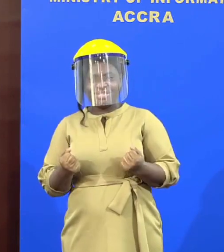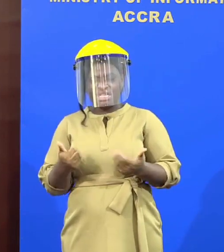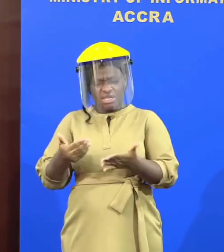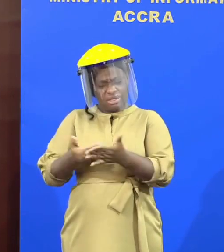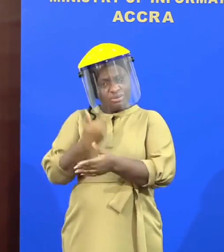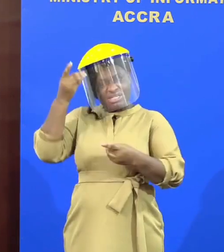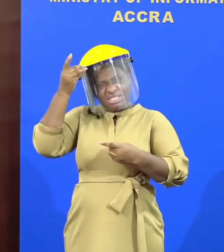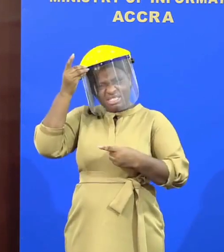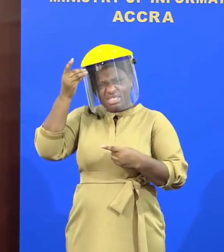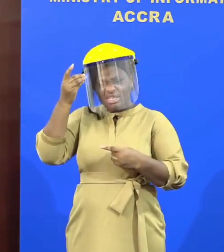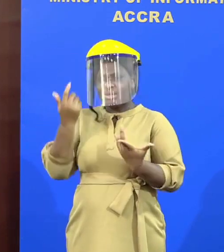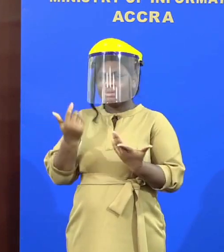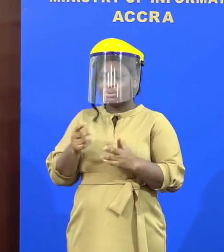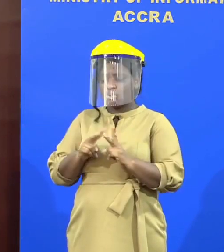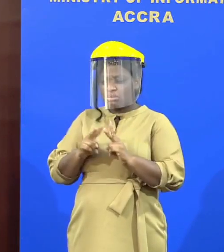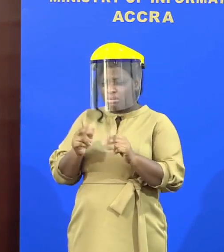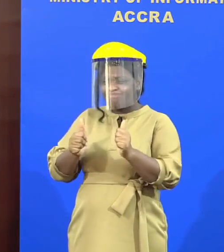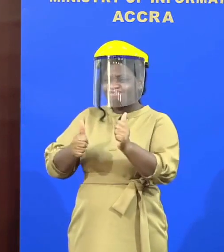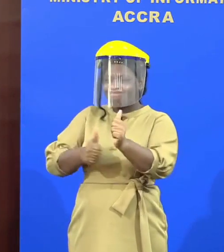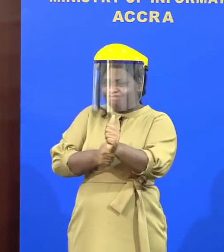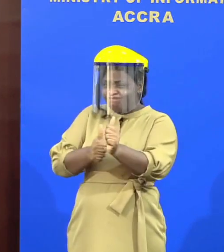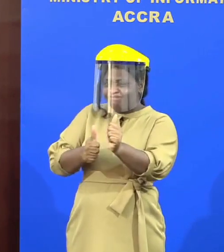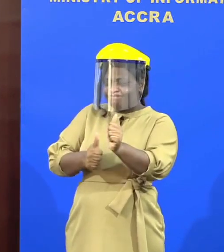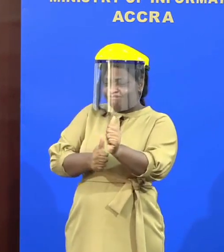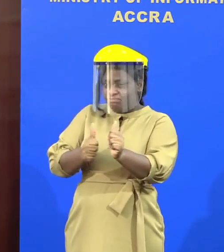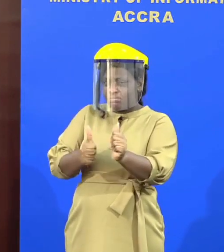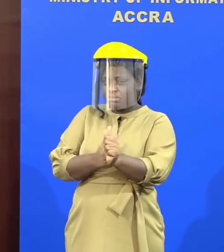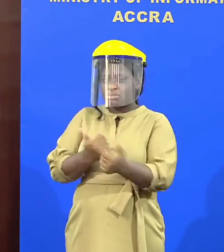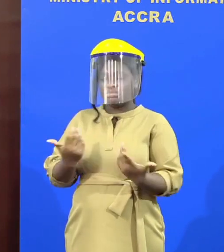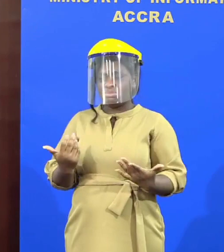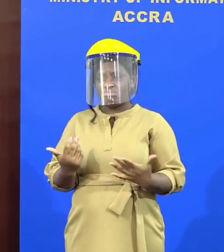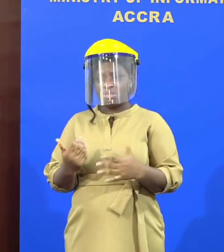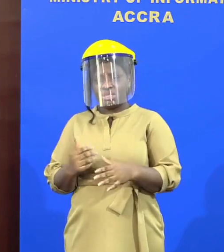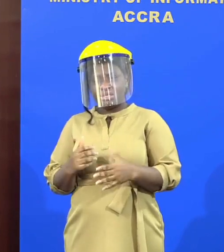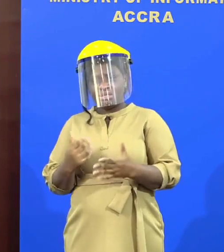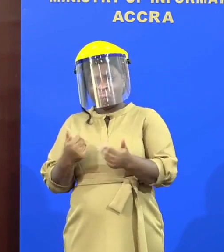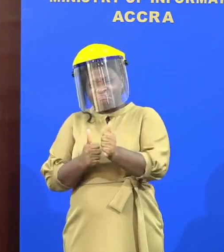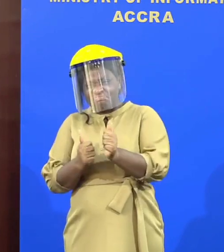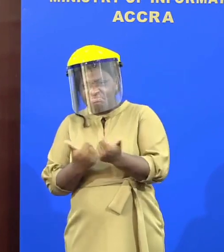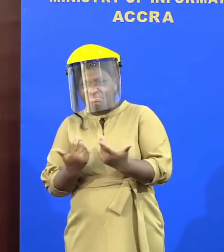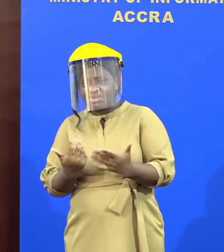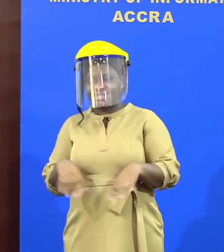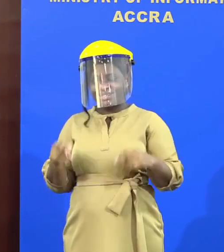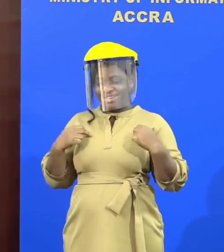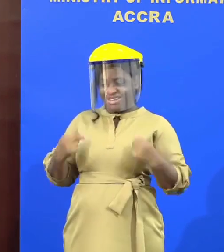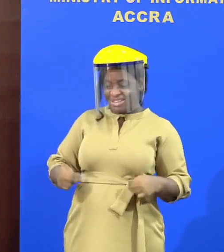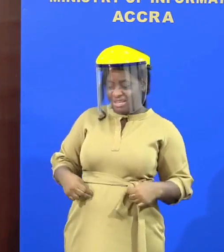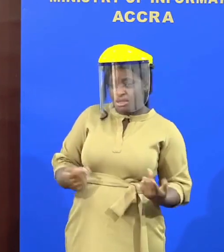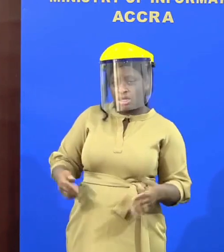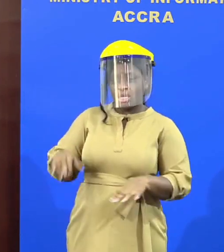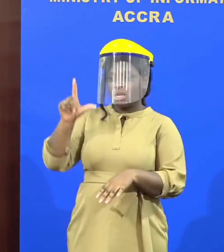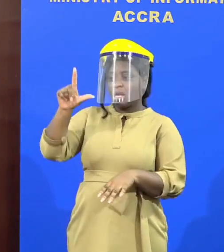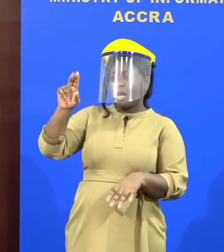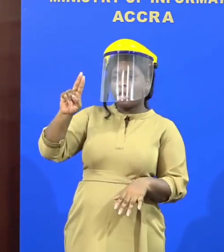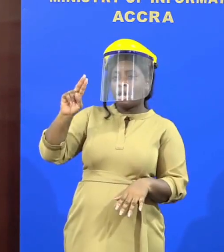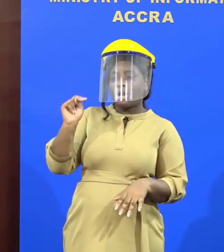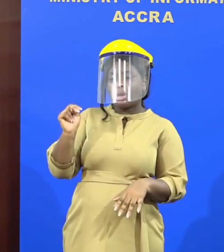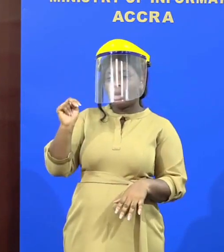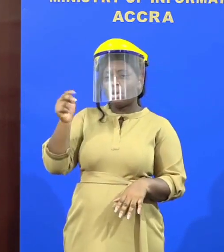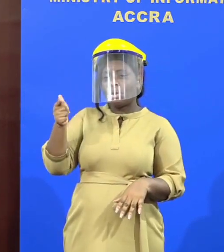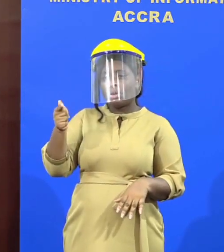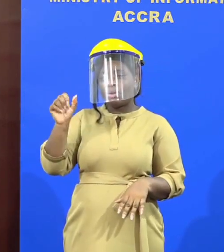to follow. So they are followed up. And they follow up on their health of state, their lungs,